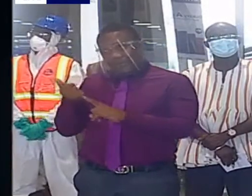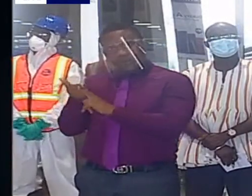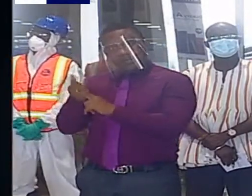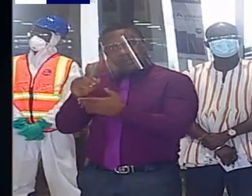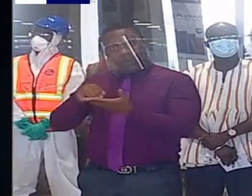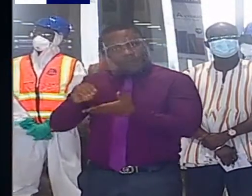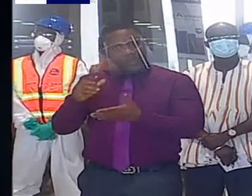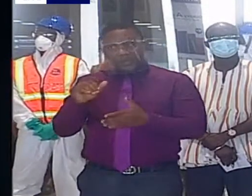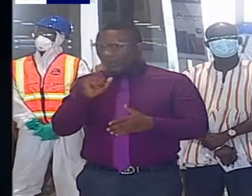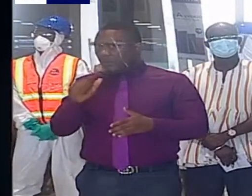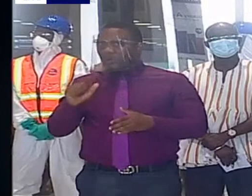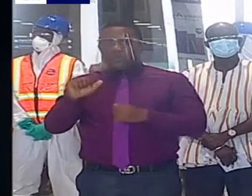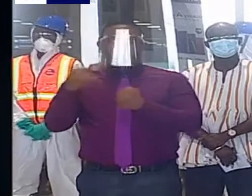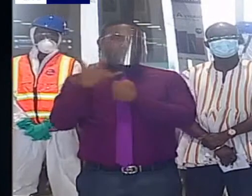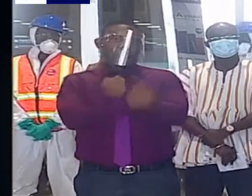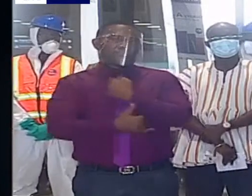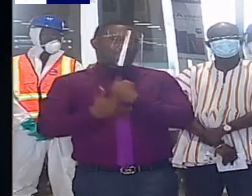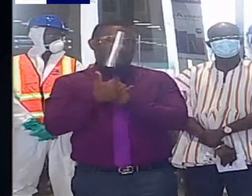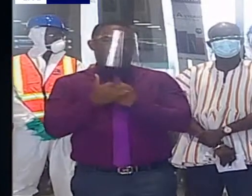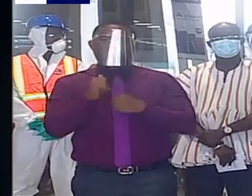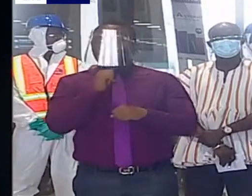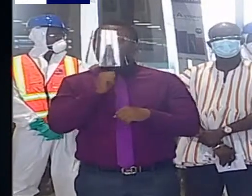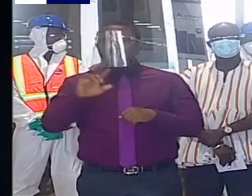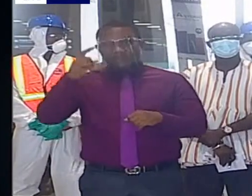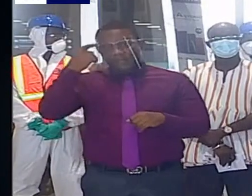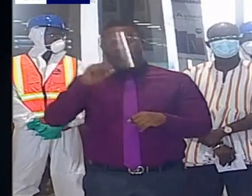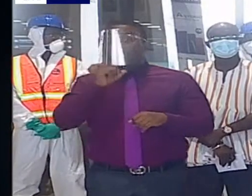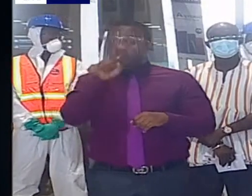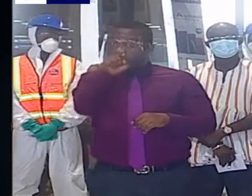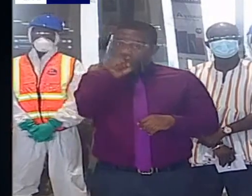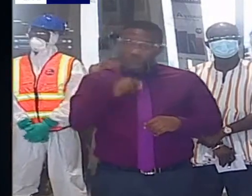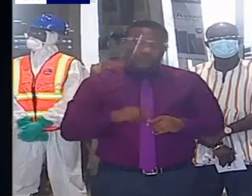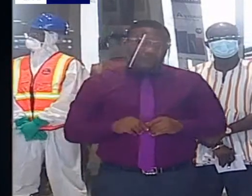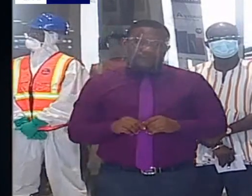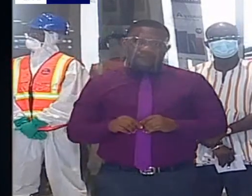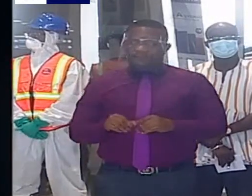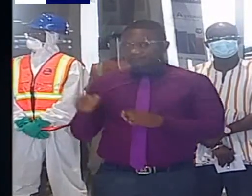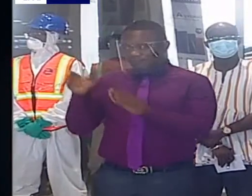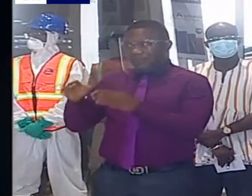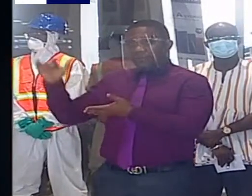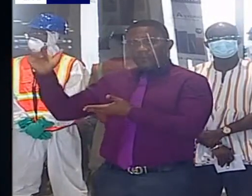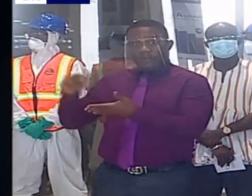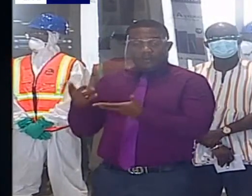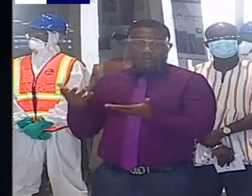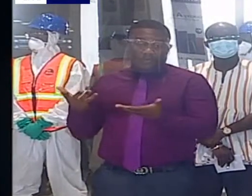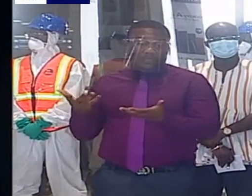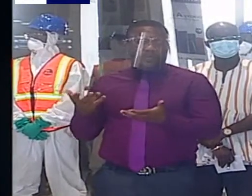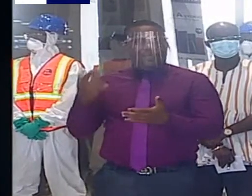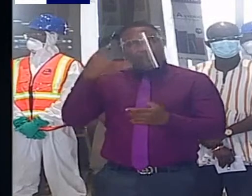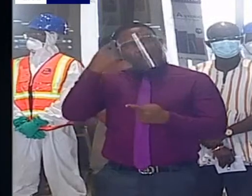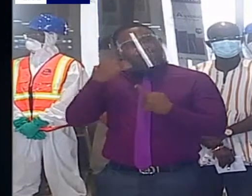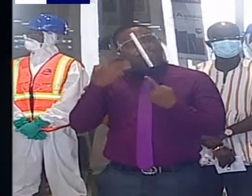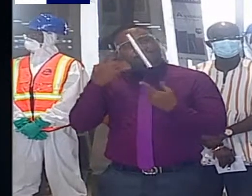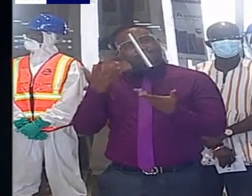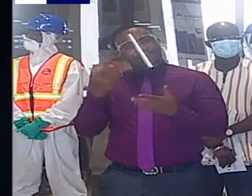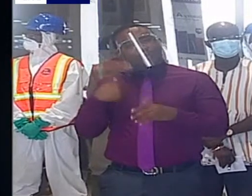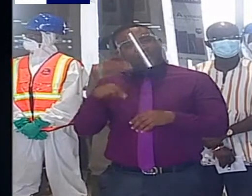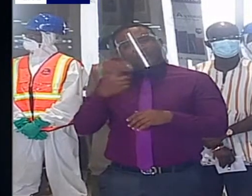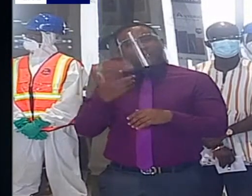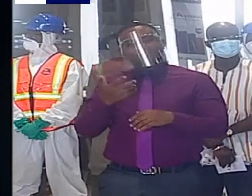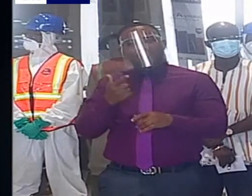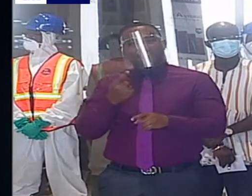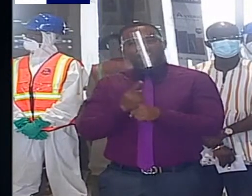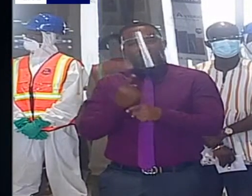passenger, not the state, not the taxpayer. And I believe after all the considerations, we were good to